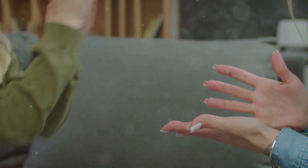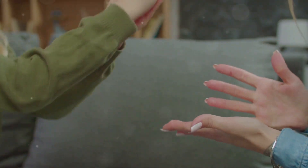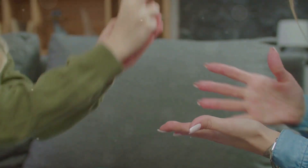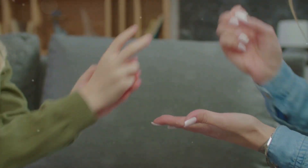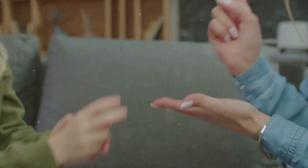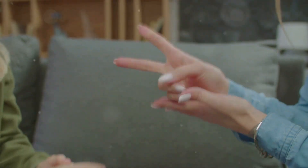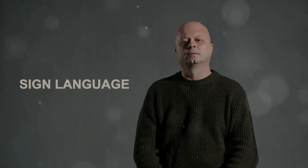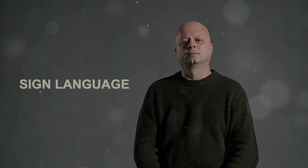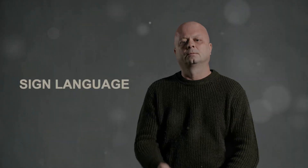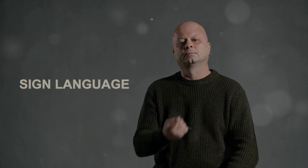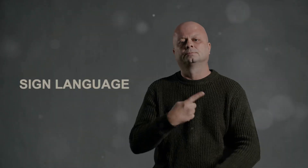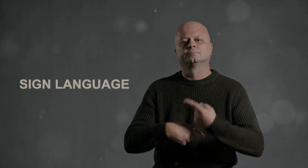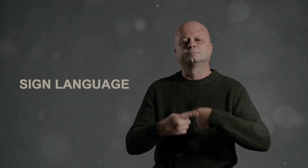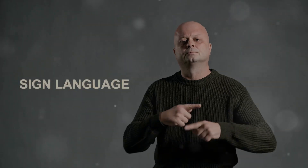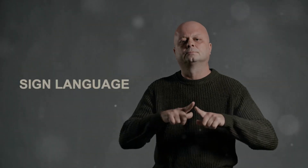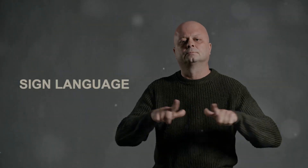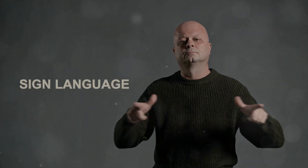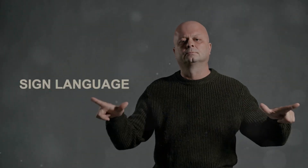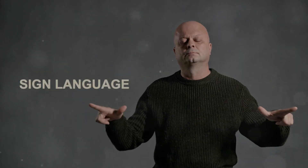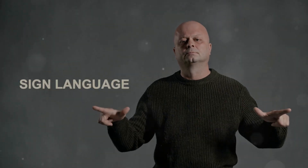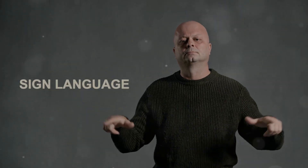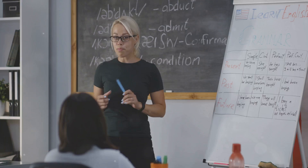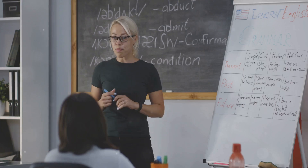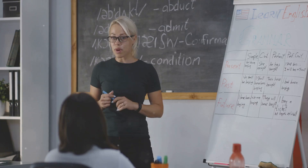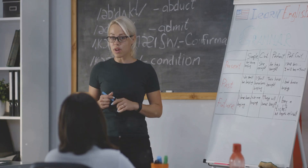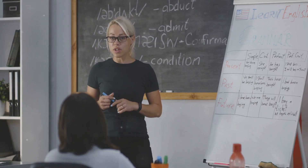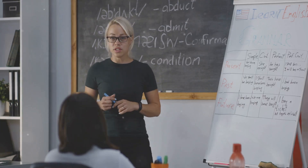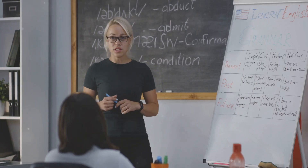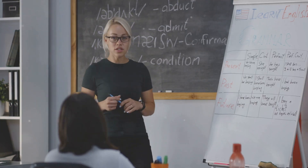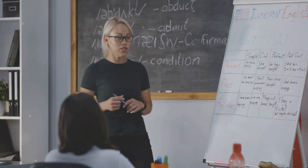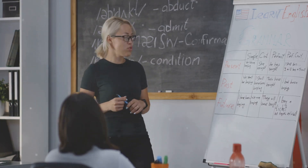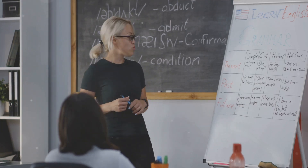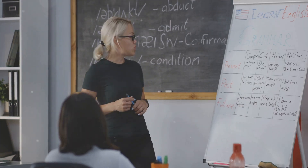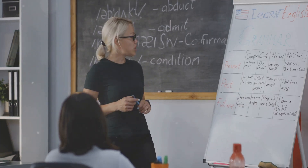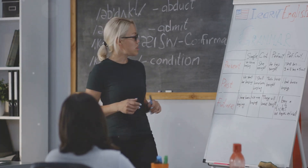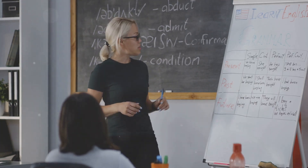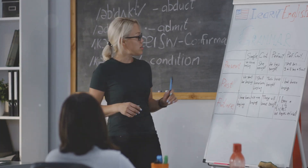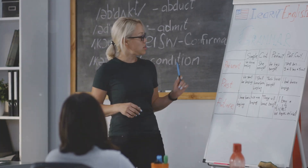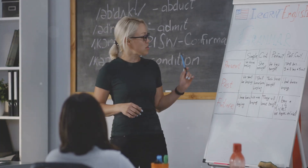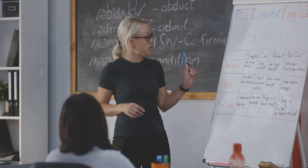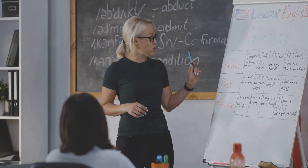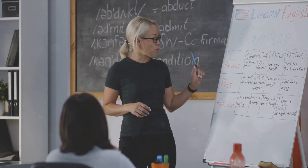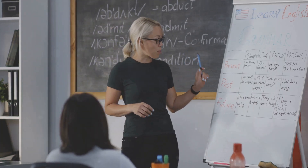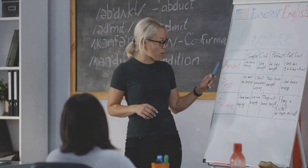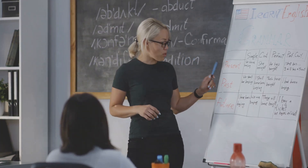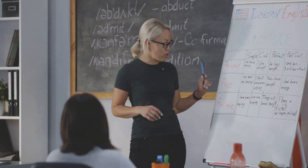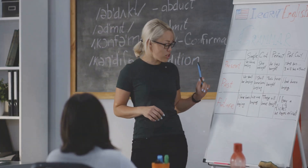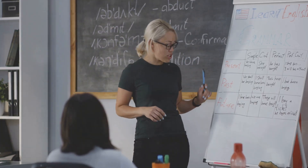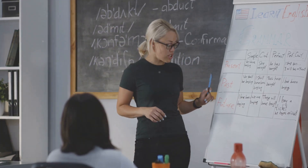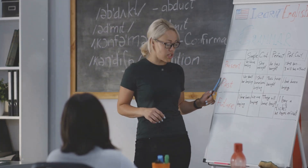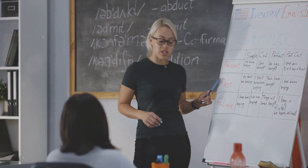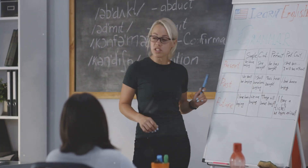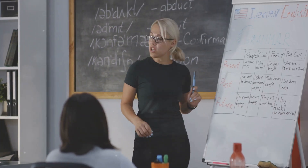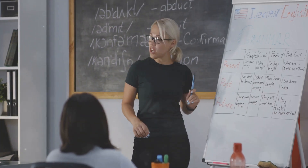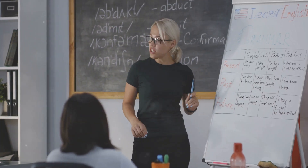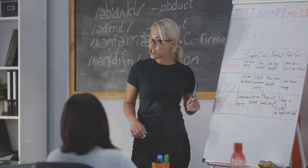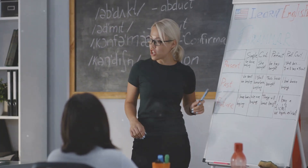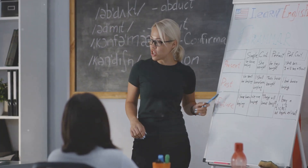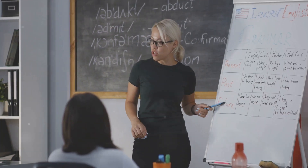languages. Unlike English, which relies heavily on word order, ASL emphasizes the relationship between ideas. This visual